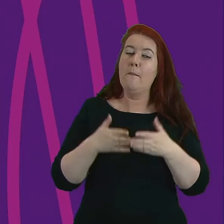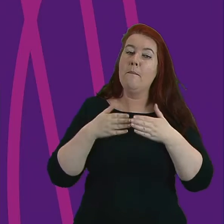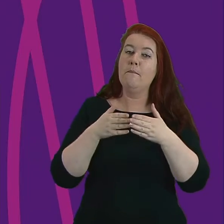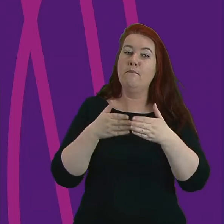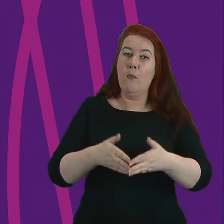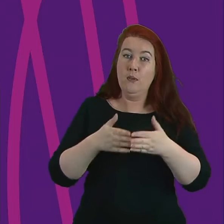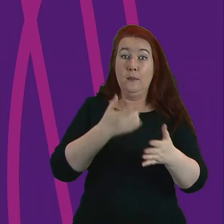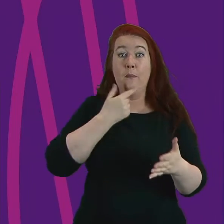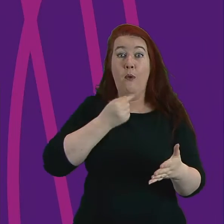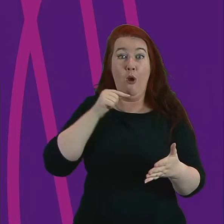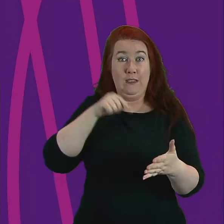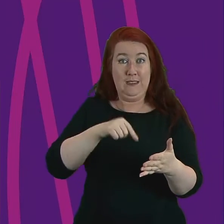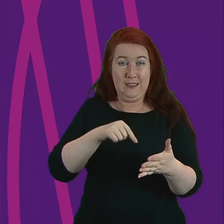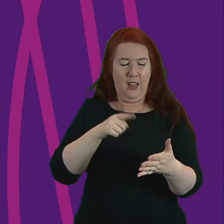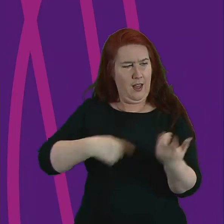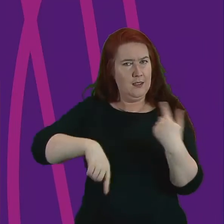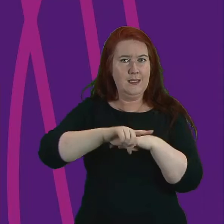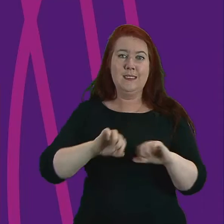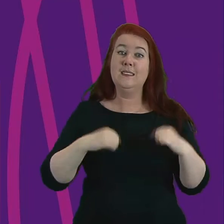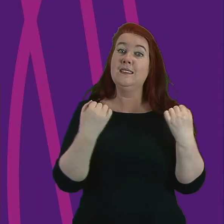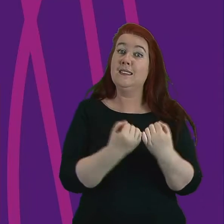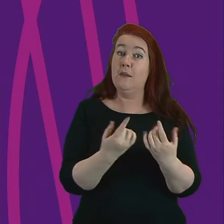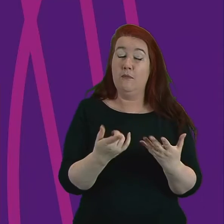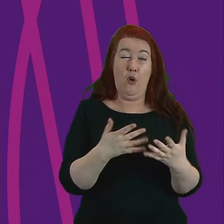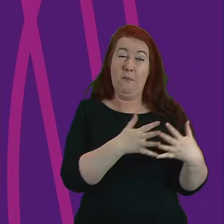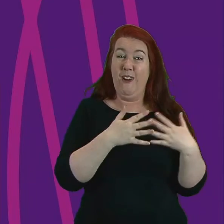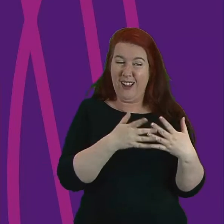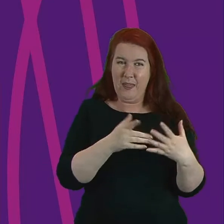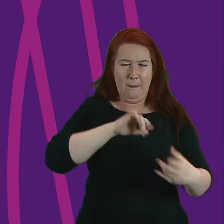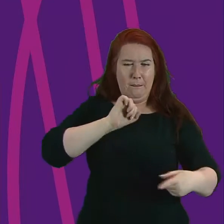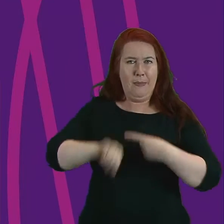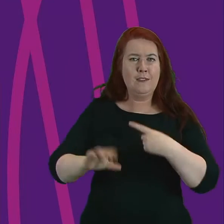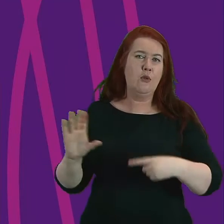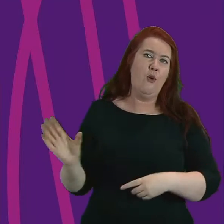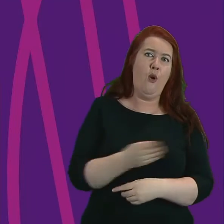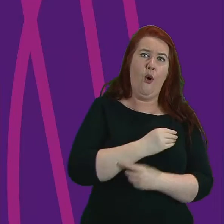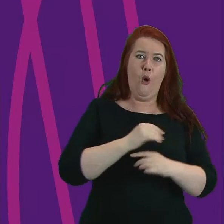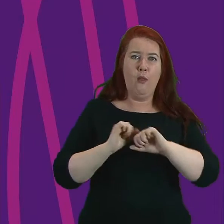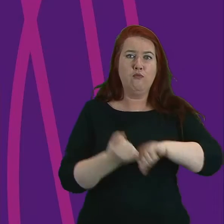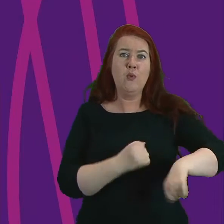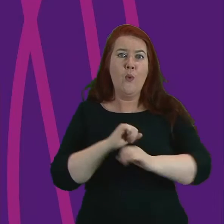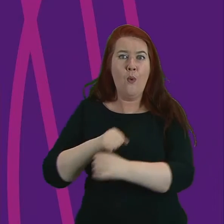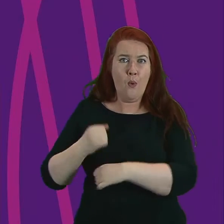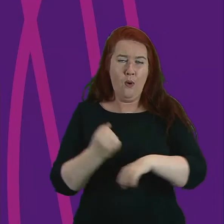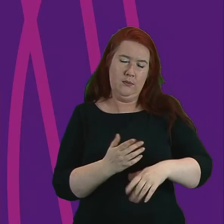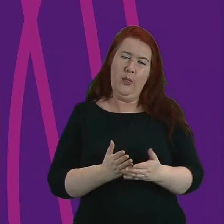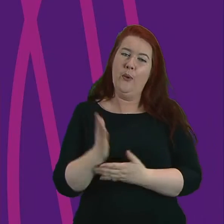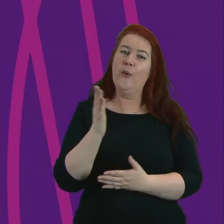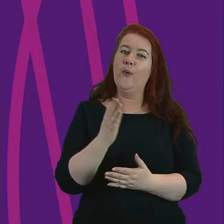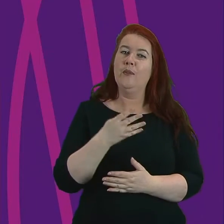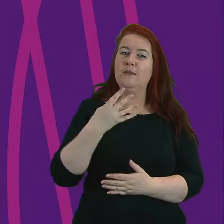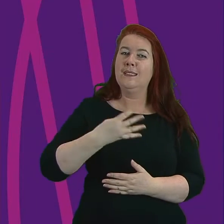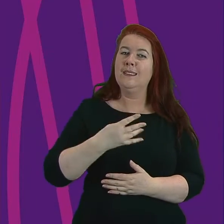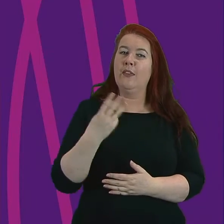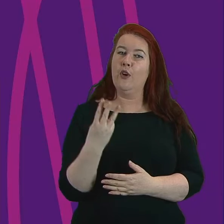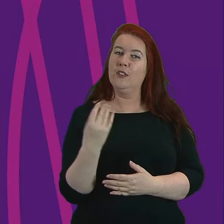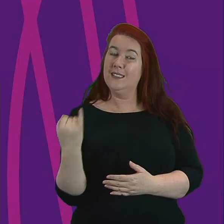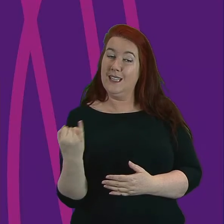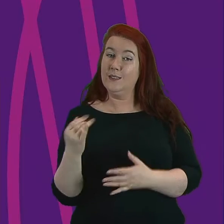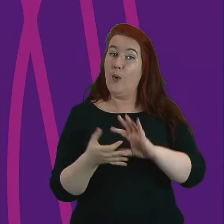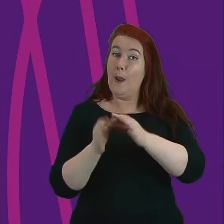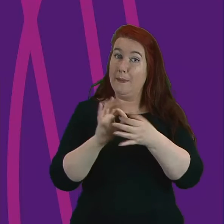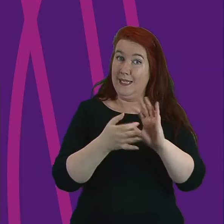America who beat all the favoured rowing teams at the 1936 Olympics. James Daniel Brown, the